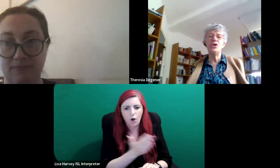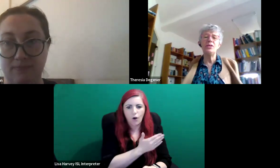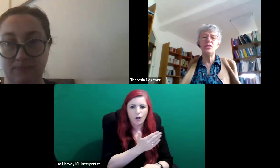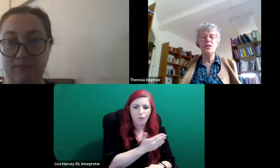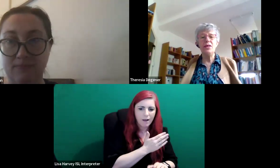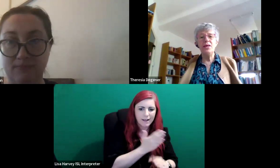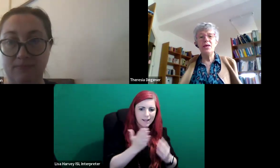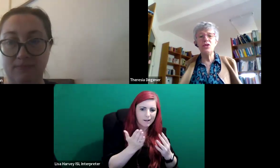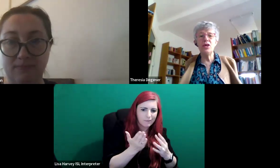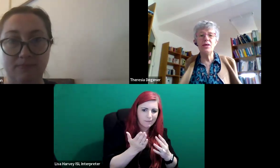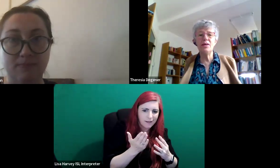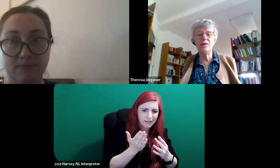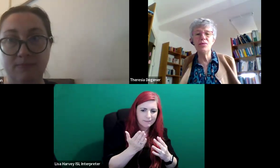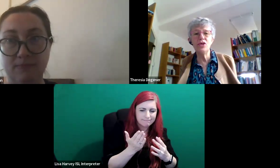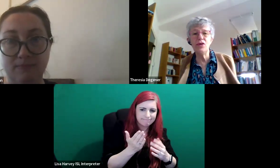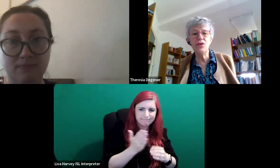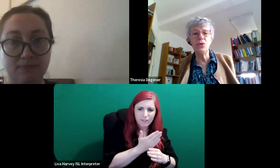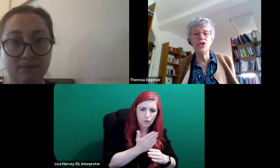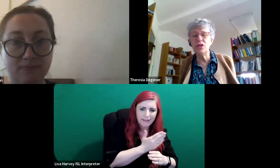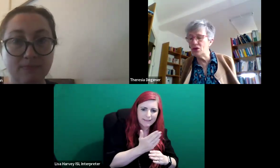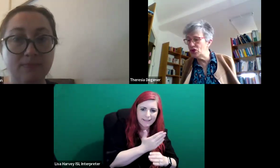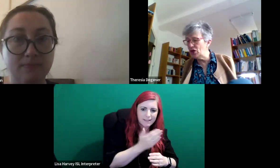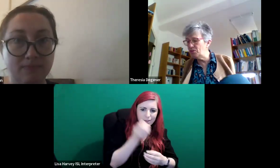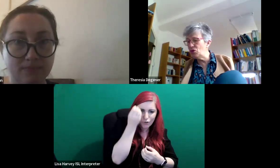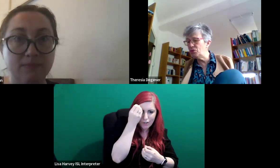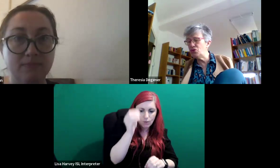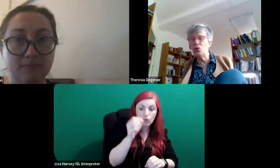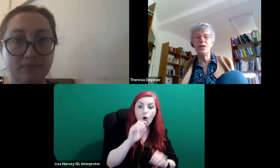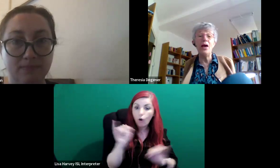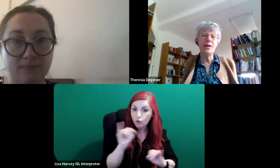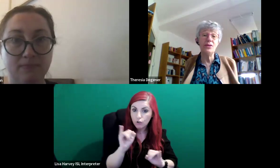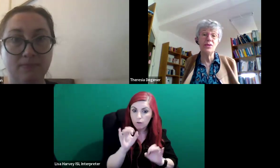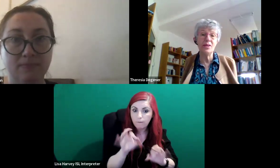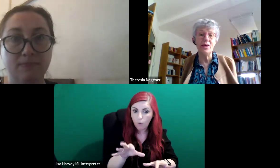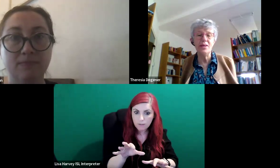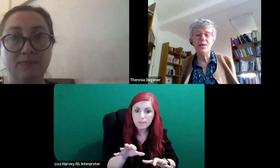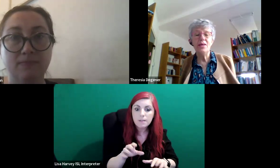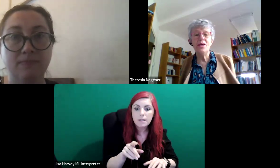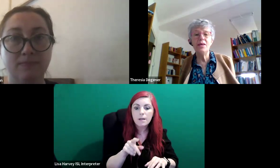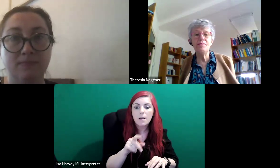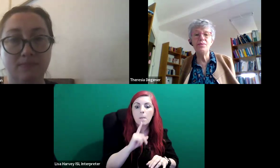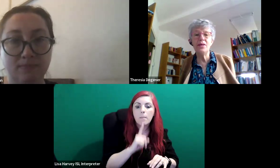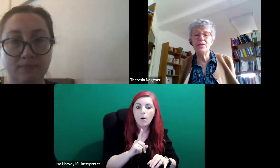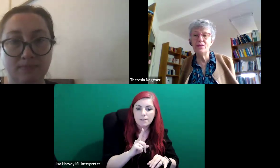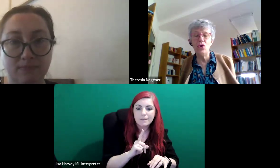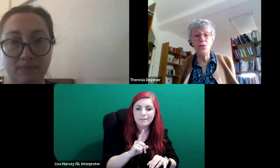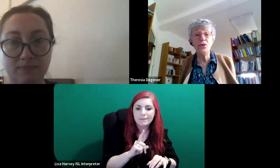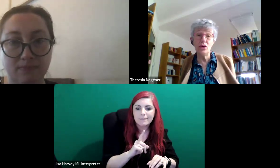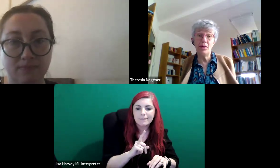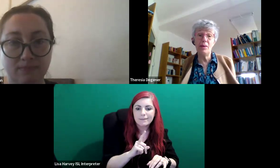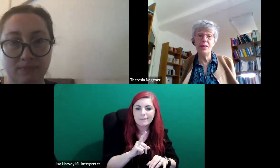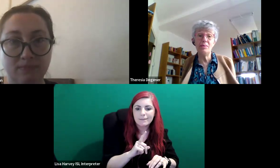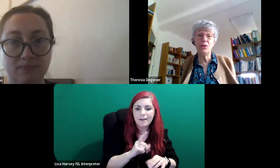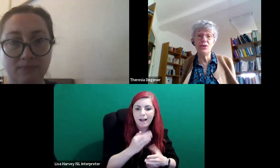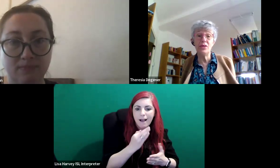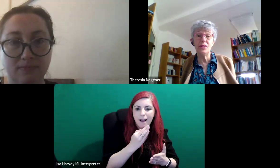suggestions from the committee, which are very urgent and which are put forward directly to the state. That is often